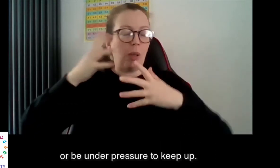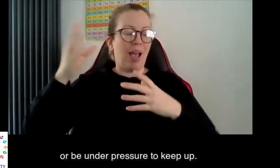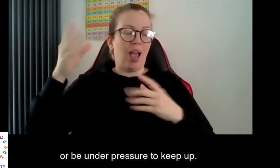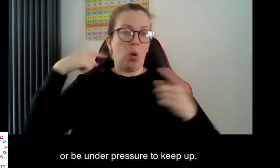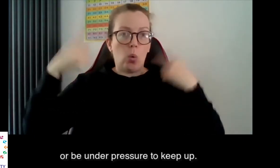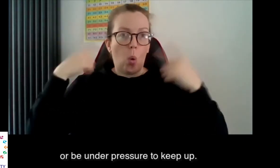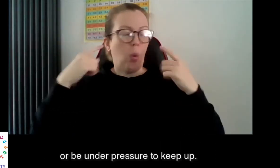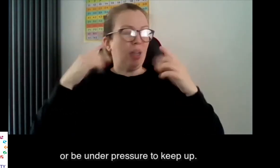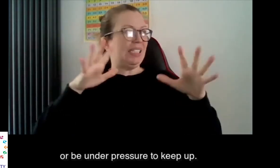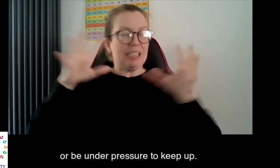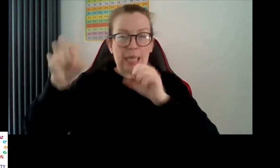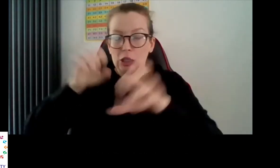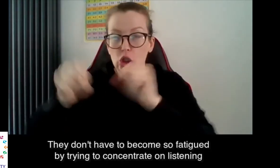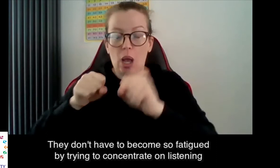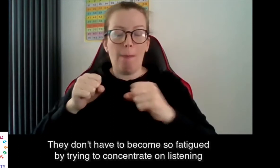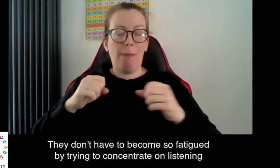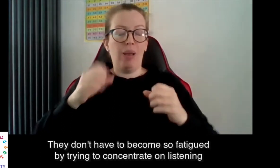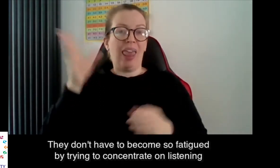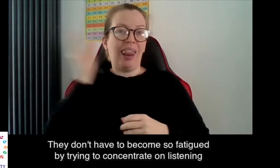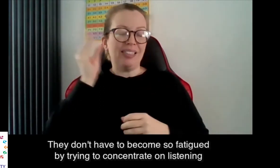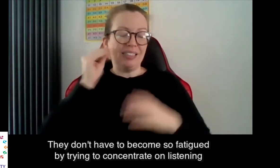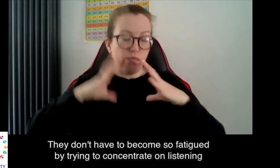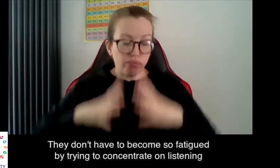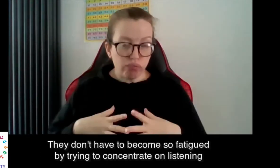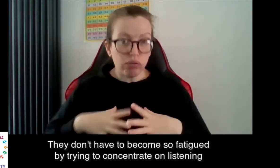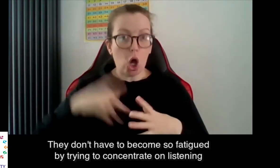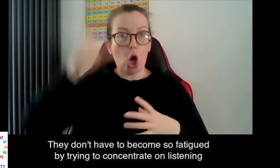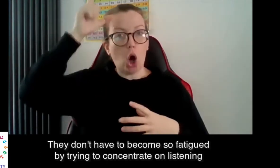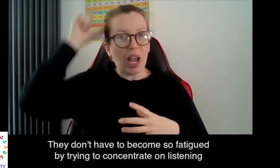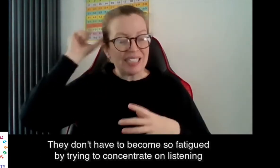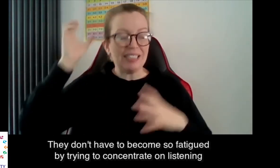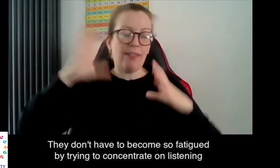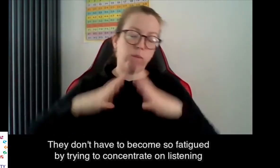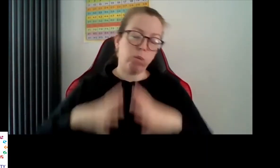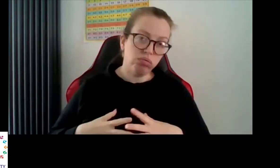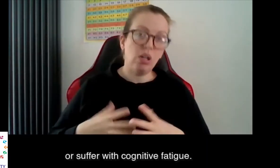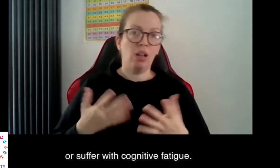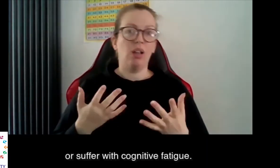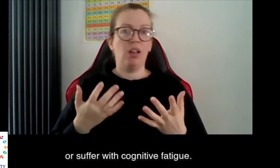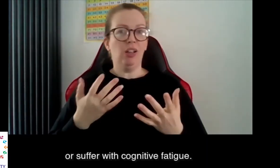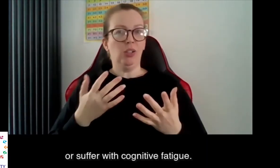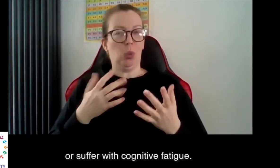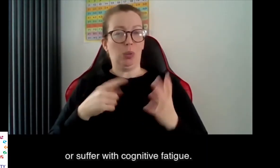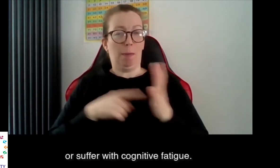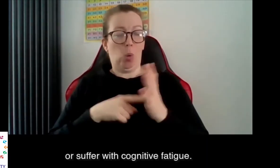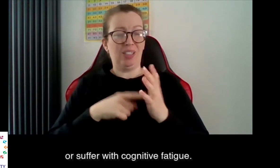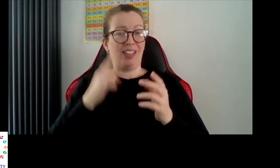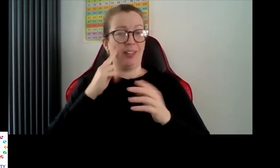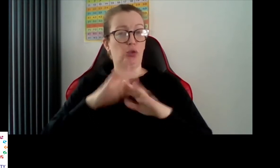under pressure to keep up. They don't have to become so fatigued by trying to concentrate on listening or suffer with cognitive fatigue.